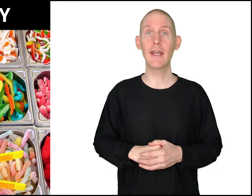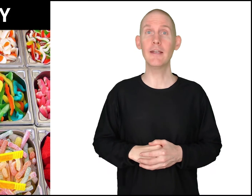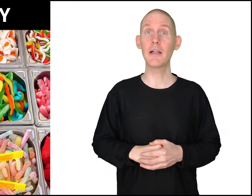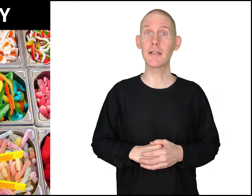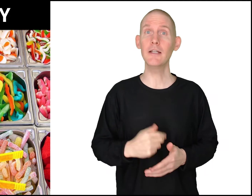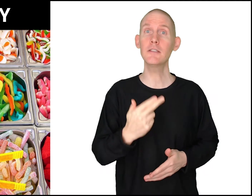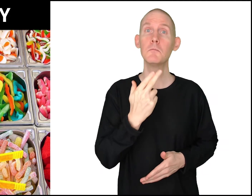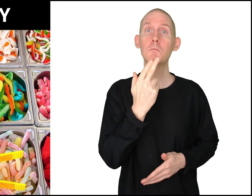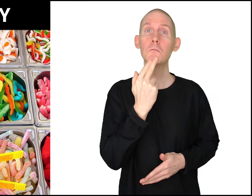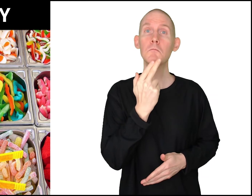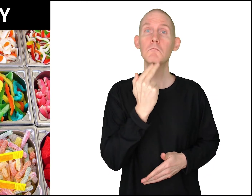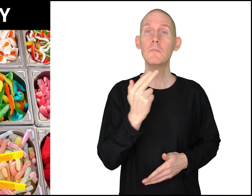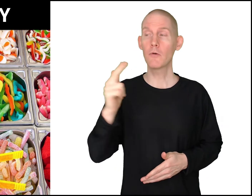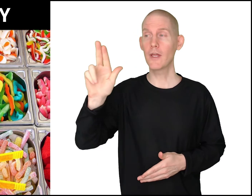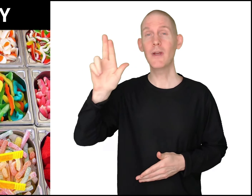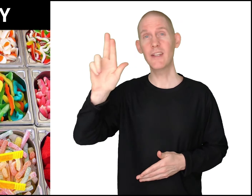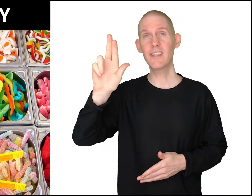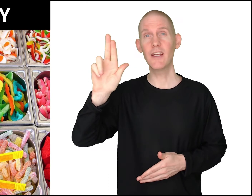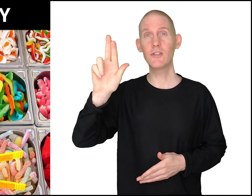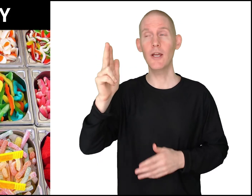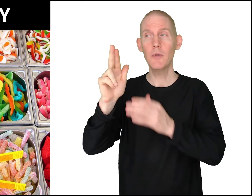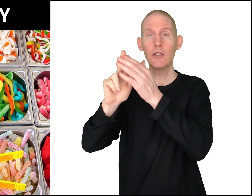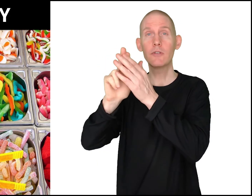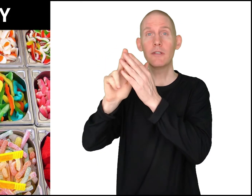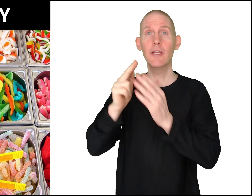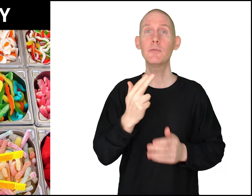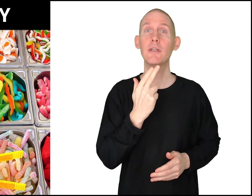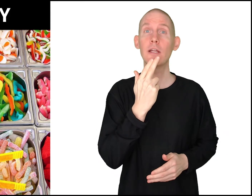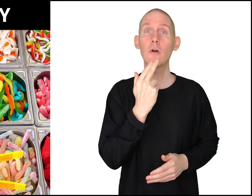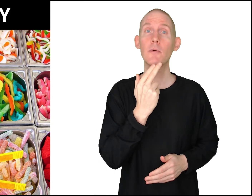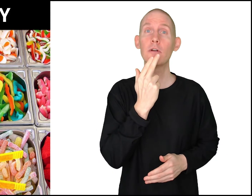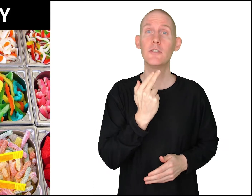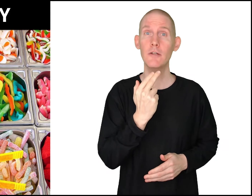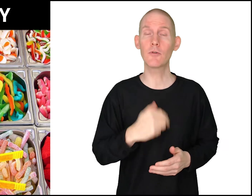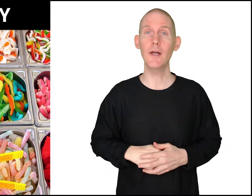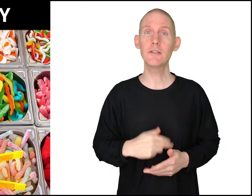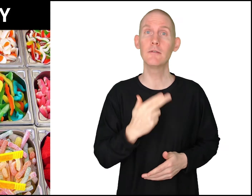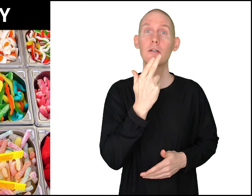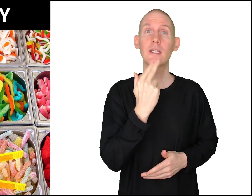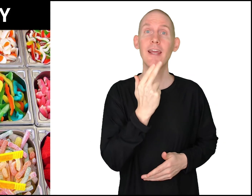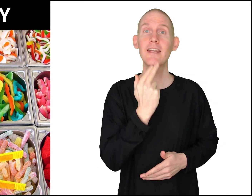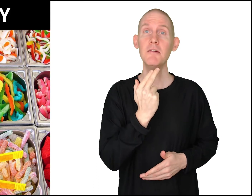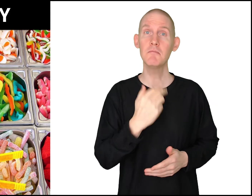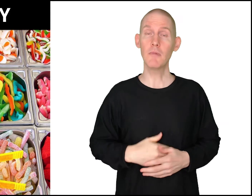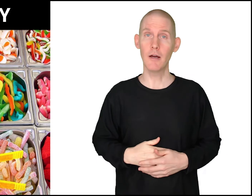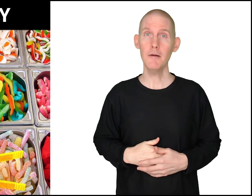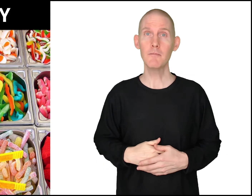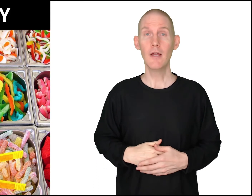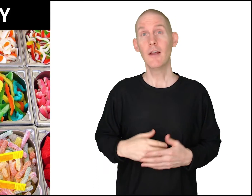candy like this, where they make this hand shape, use the tips, and then they rub on their chin twice. Candy,